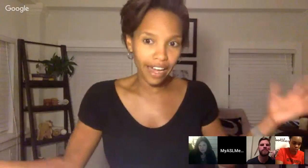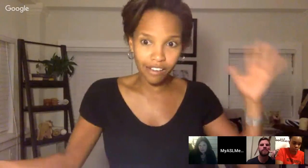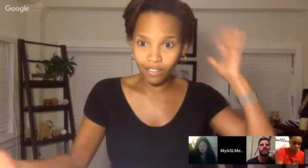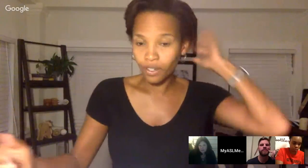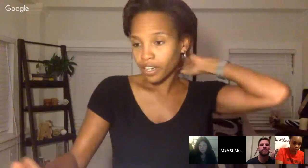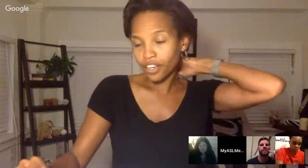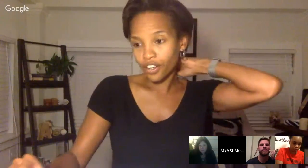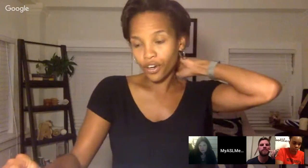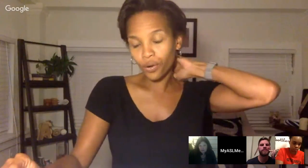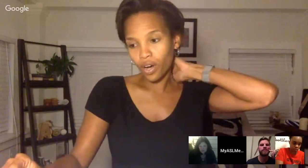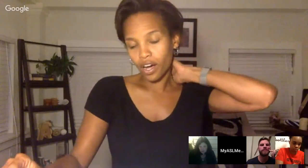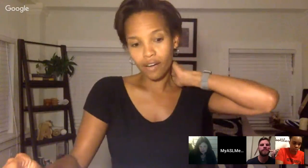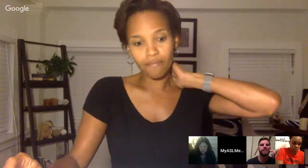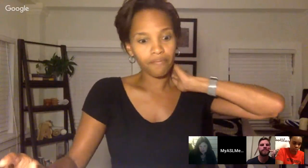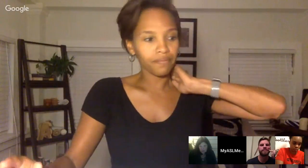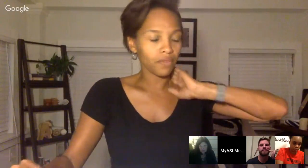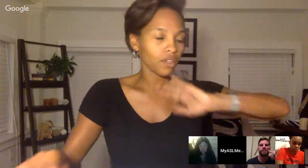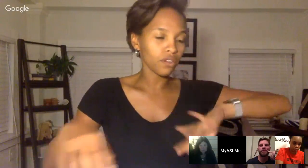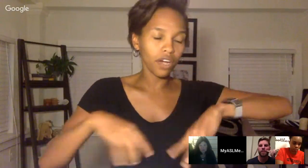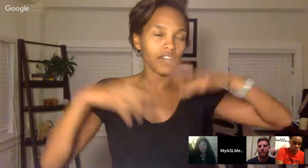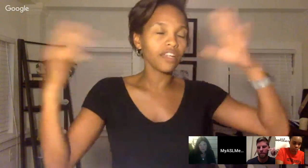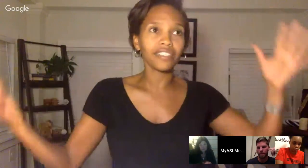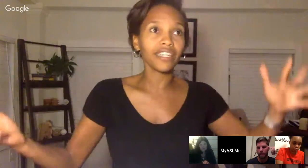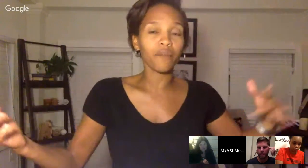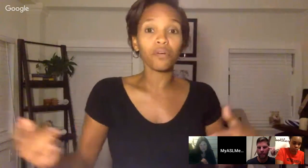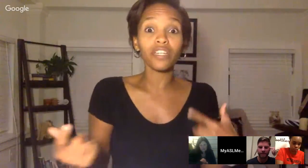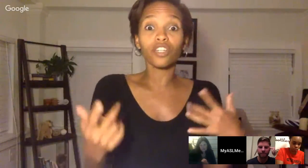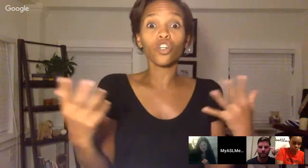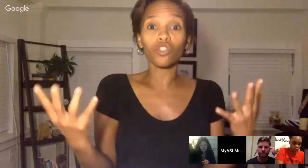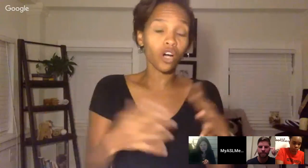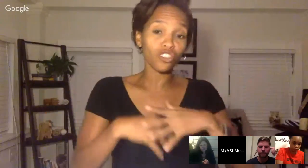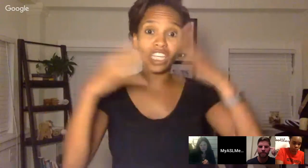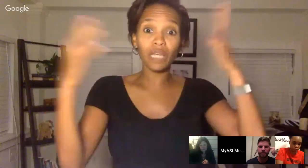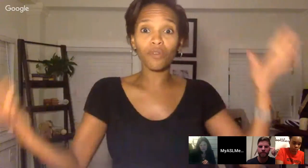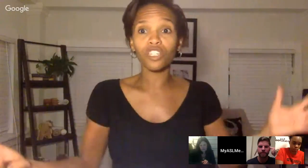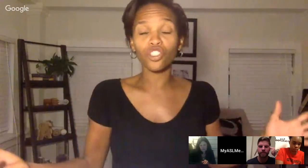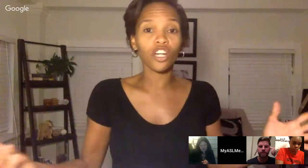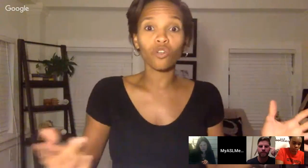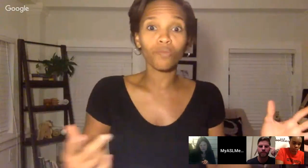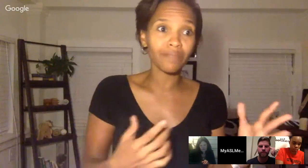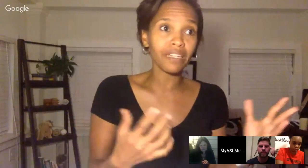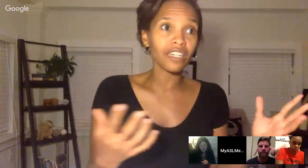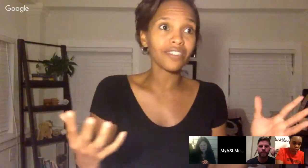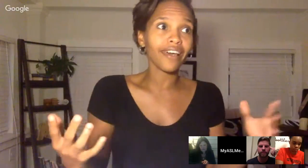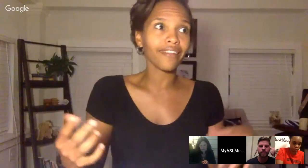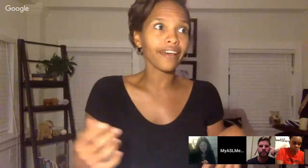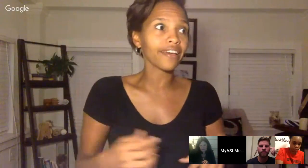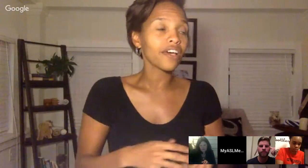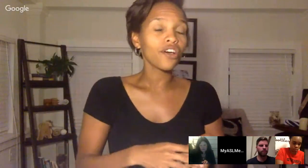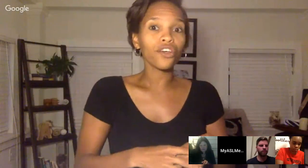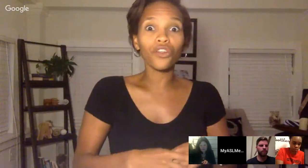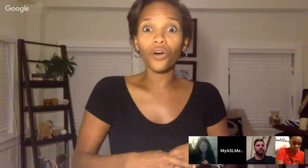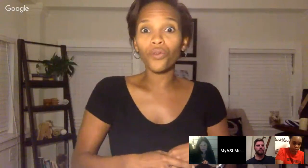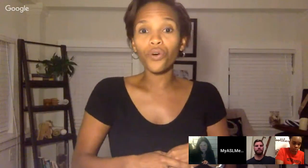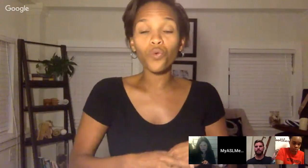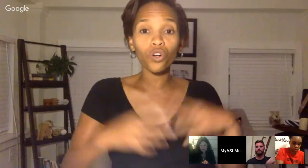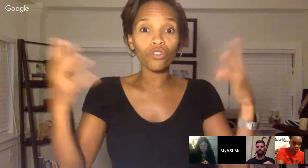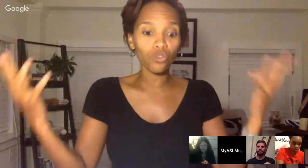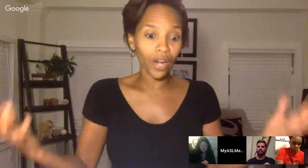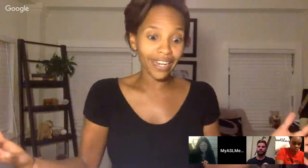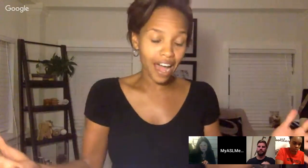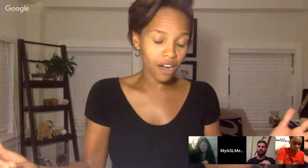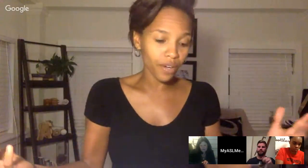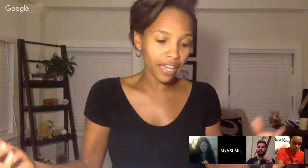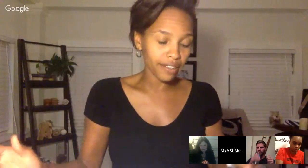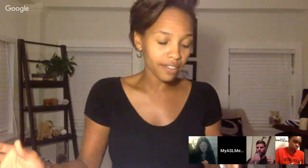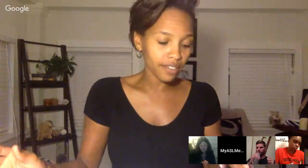right now, not to get political, so I'll just keep it really general, but somebody could say like, the world